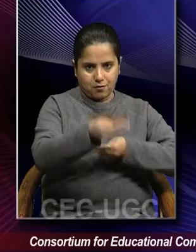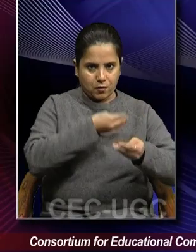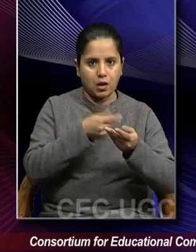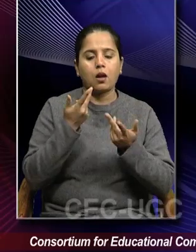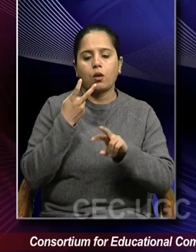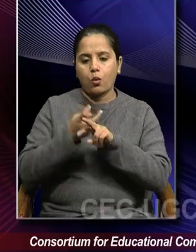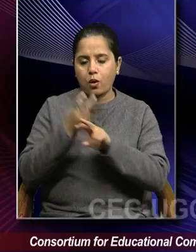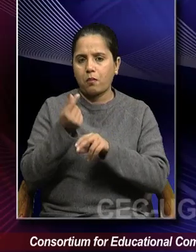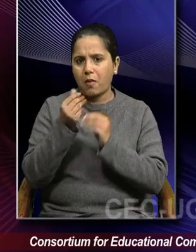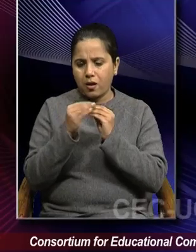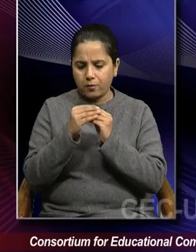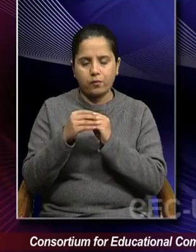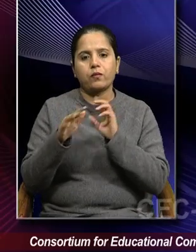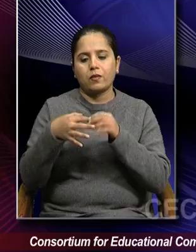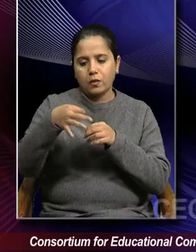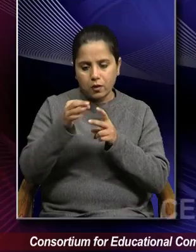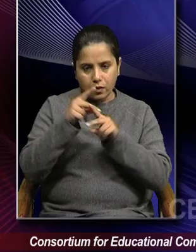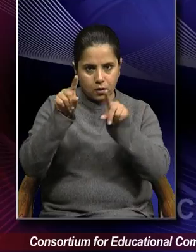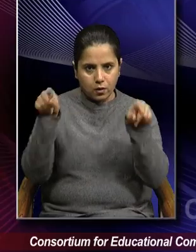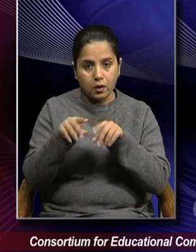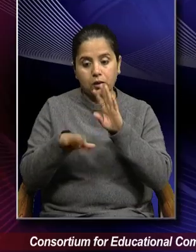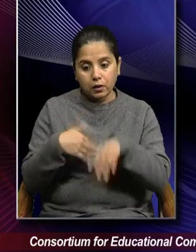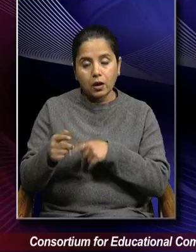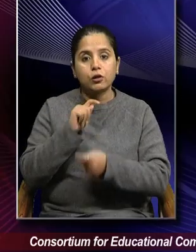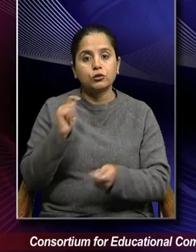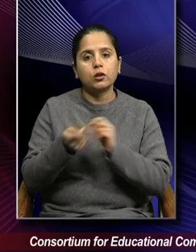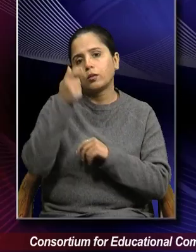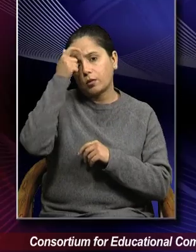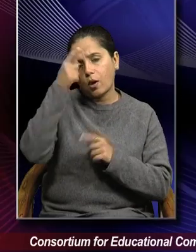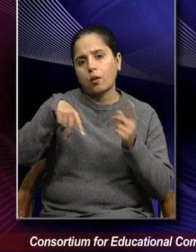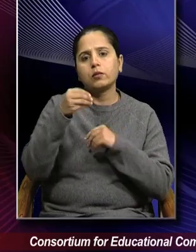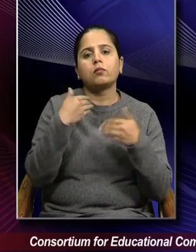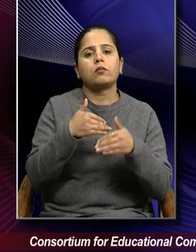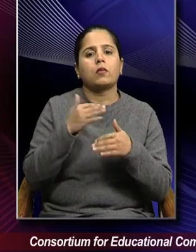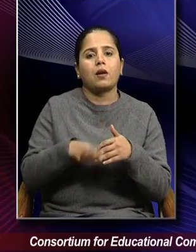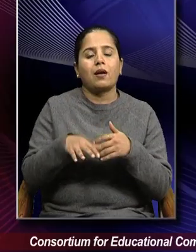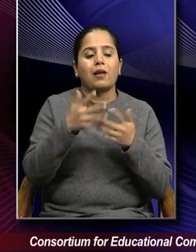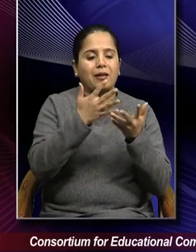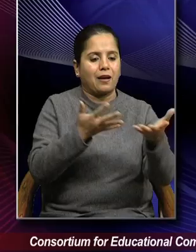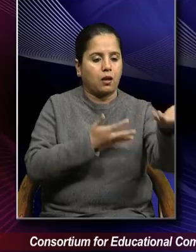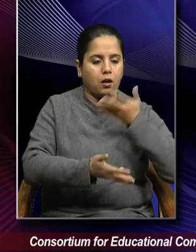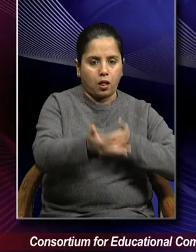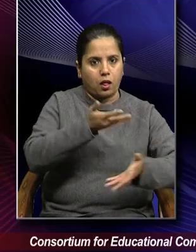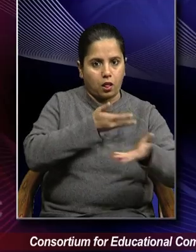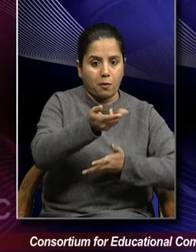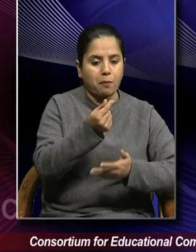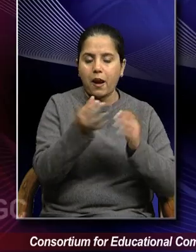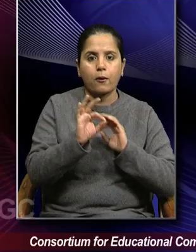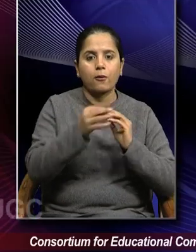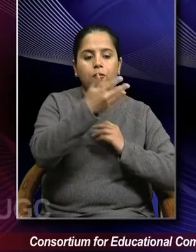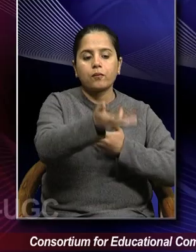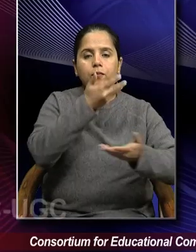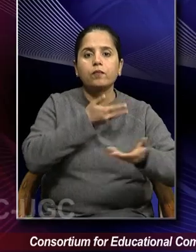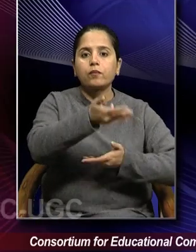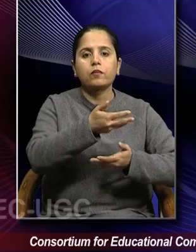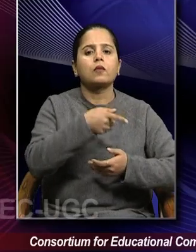and after that we started thinking that there were certain problems, limitations into barter system, and that actually resulted into